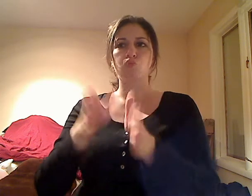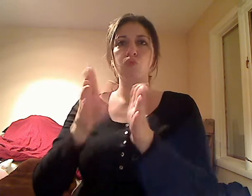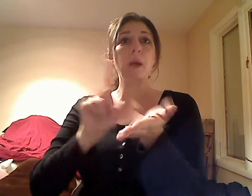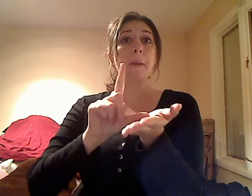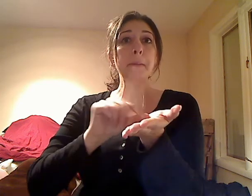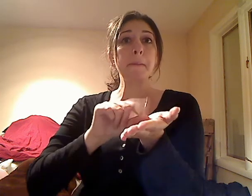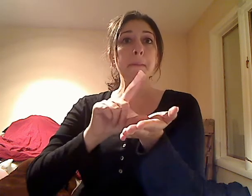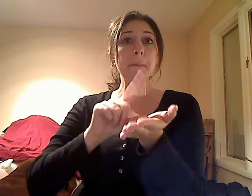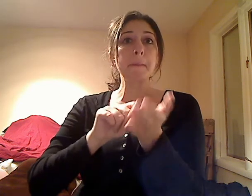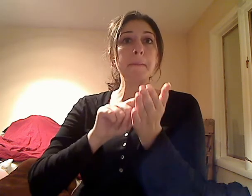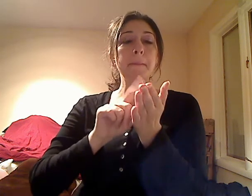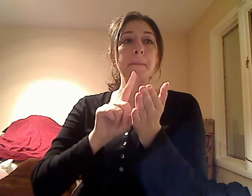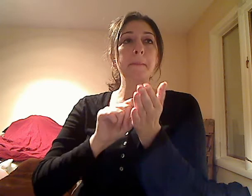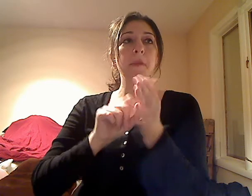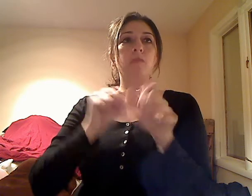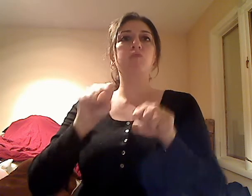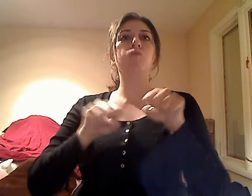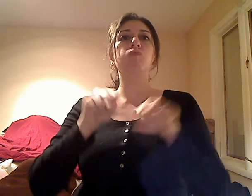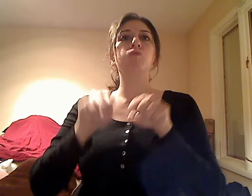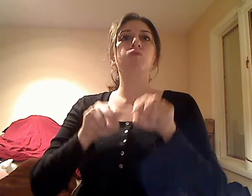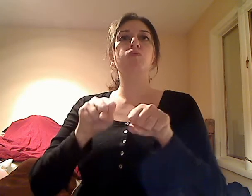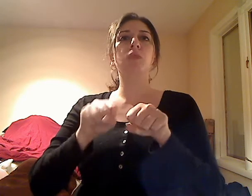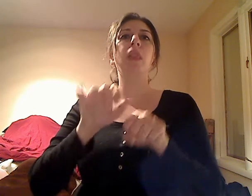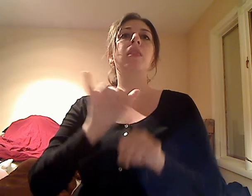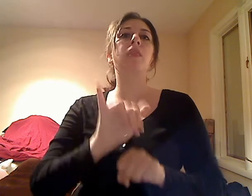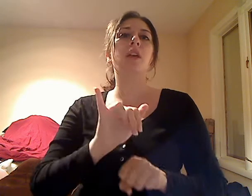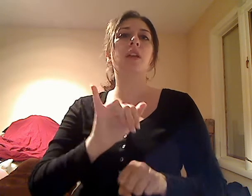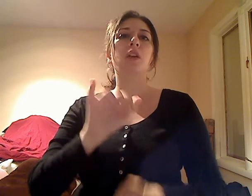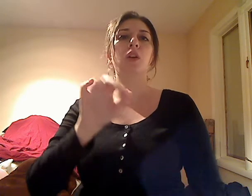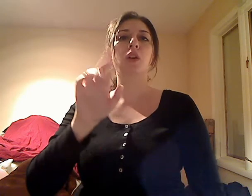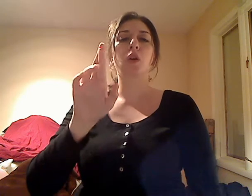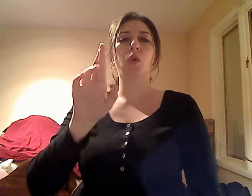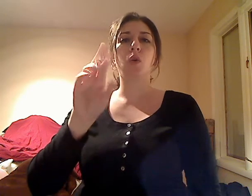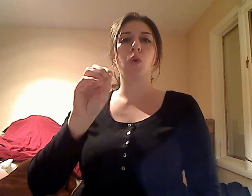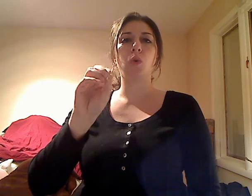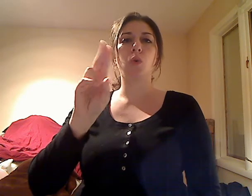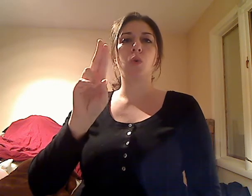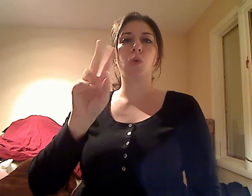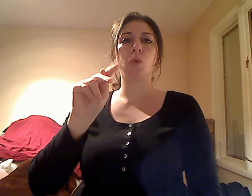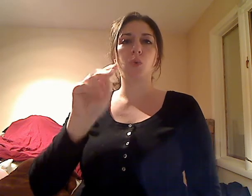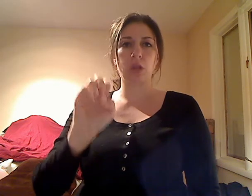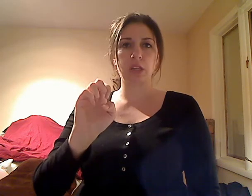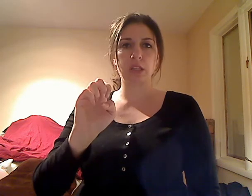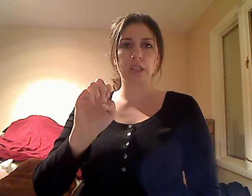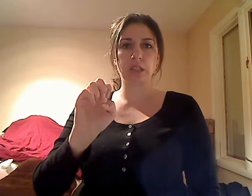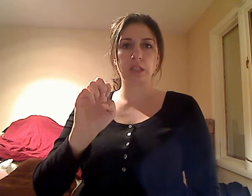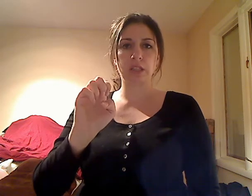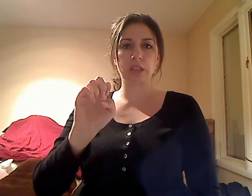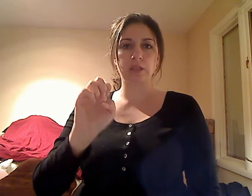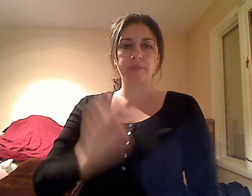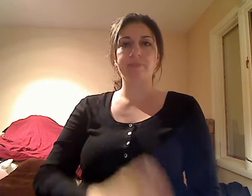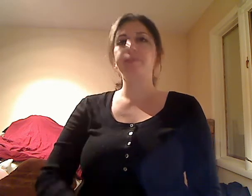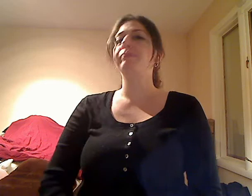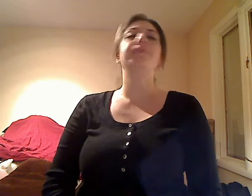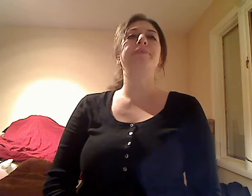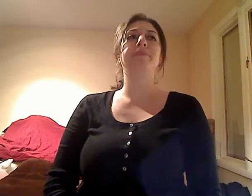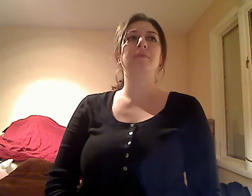A putting into words, expression. Something invented, invention. Something